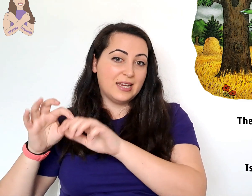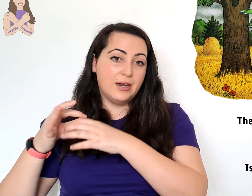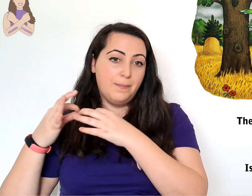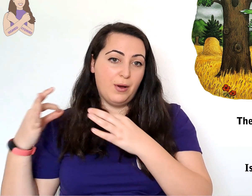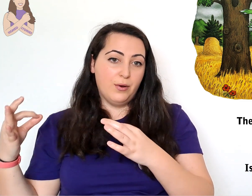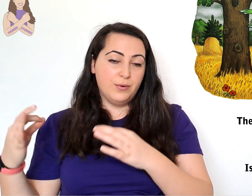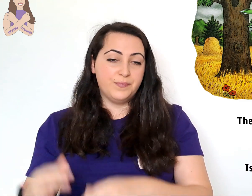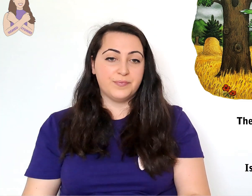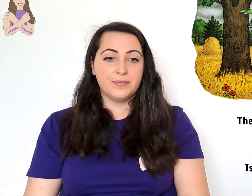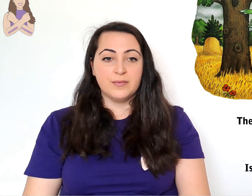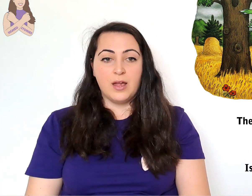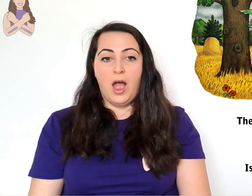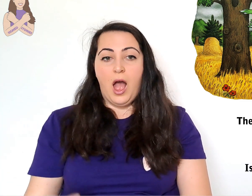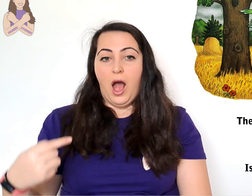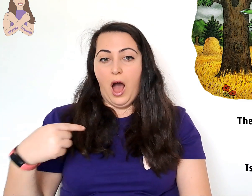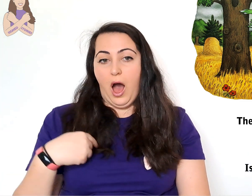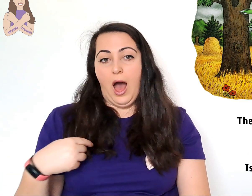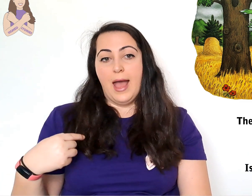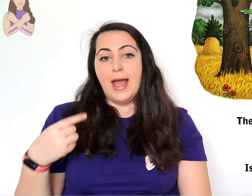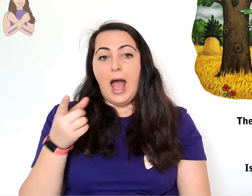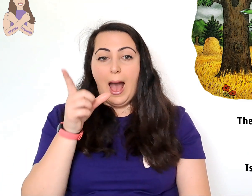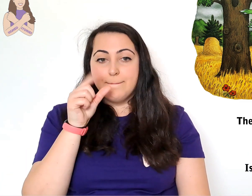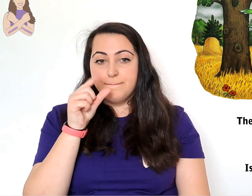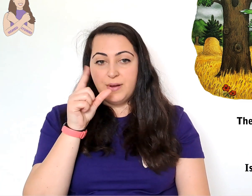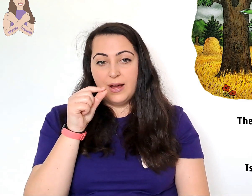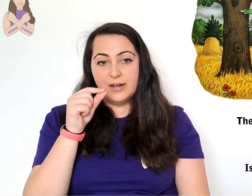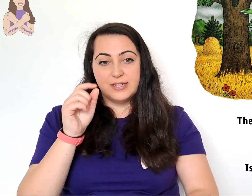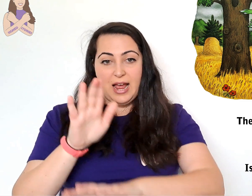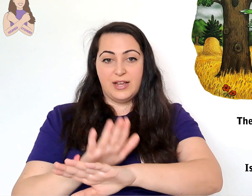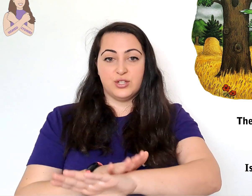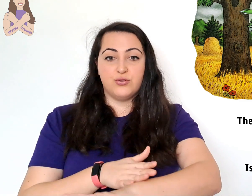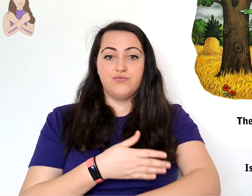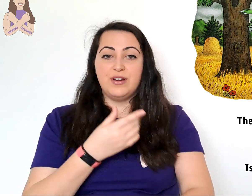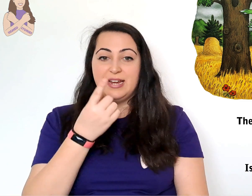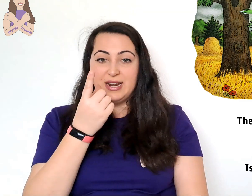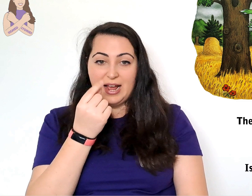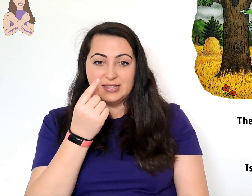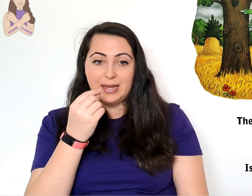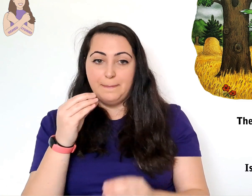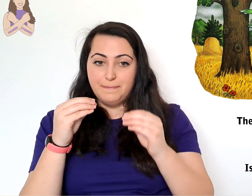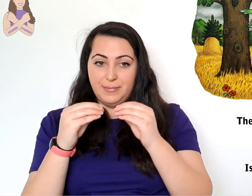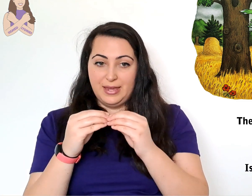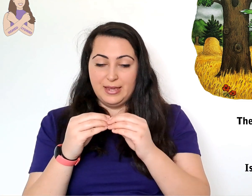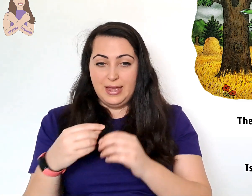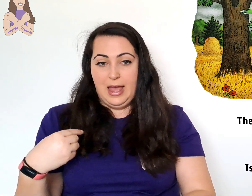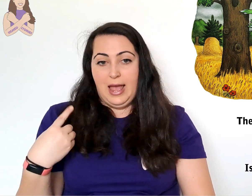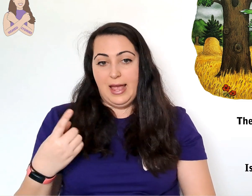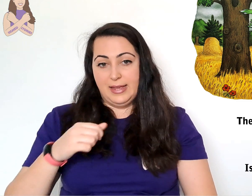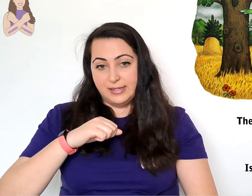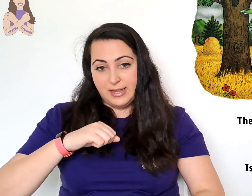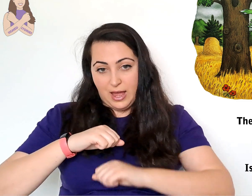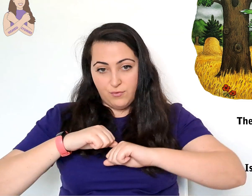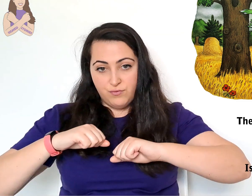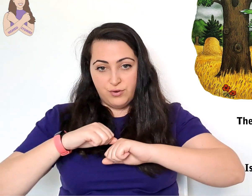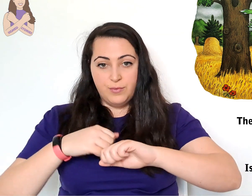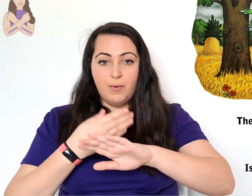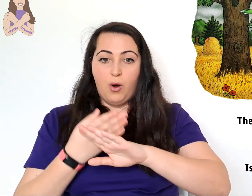a bow, I am bird as green as can be. Is there room on